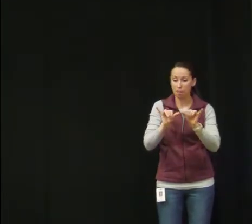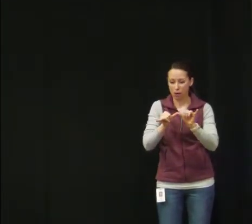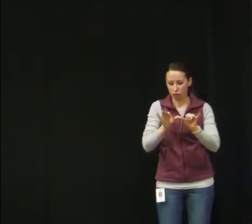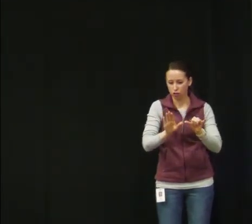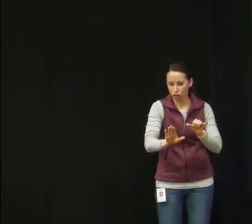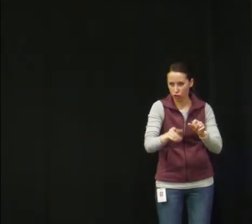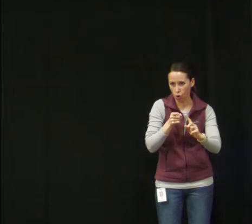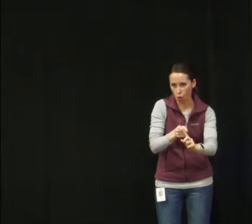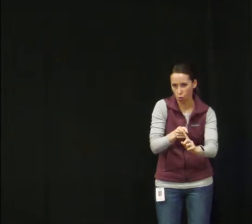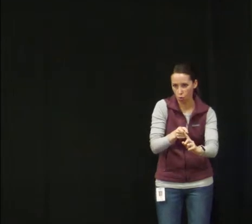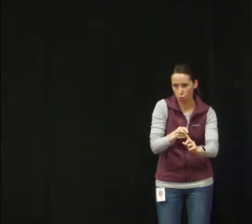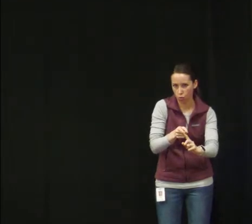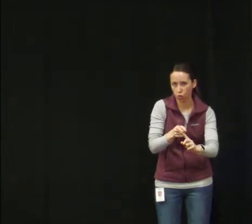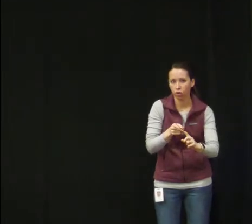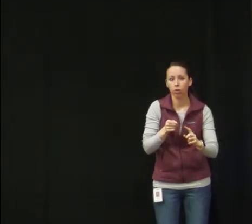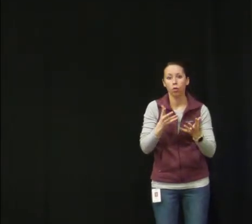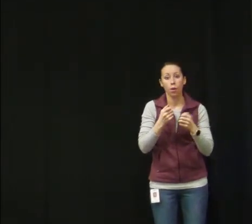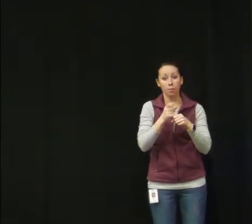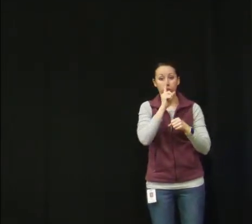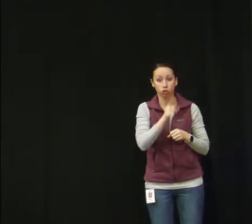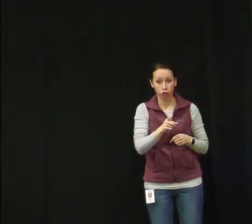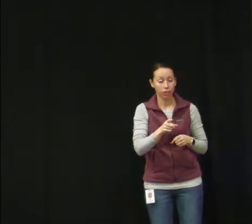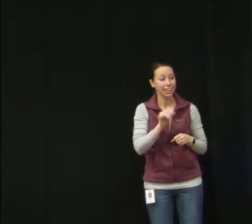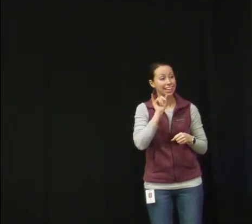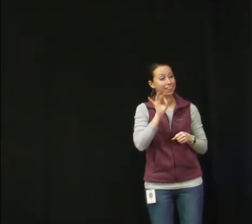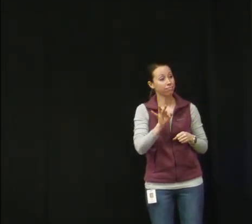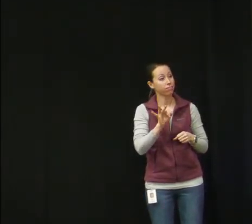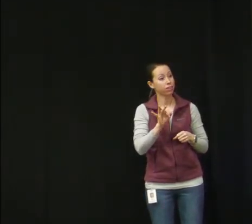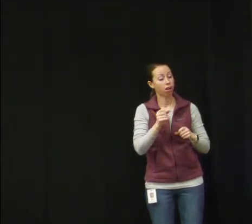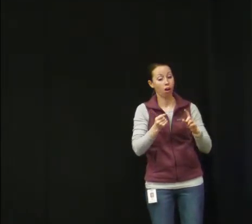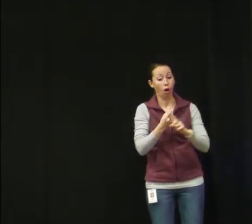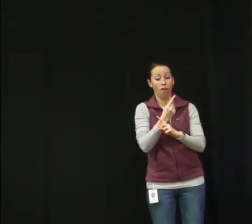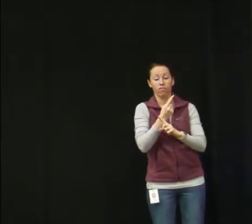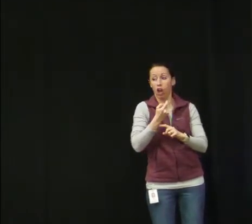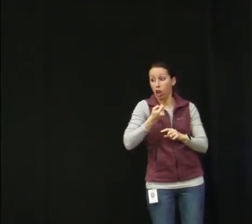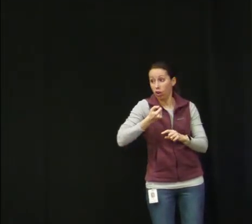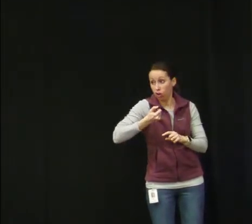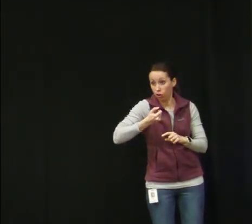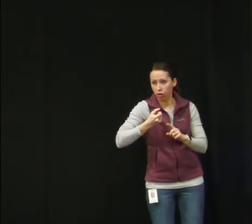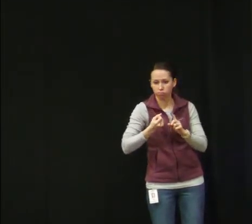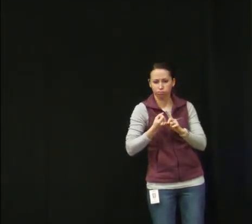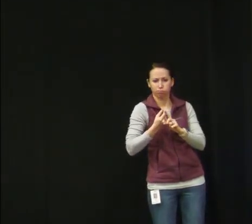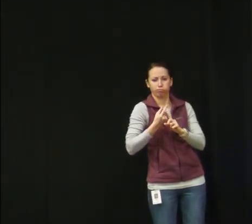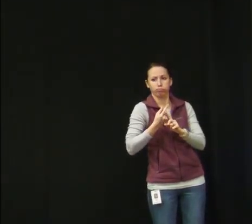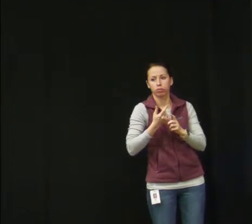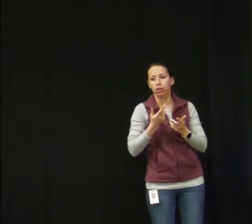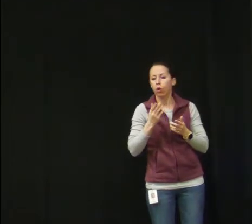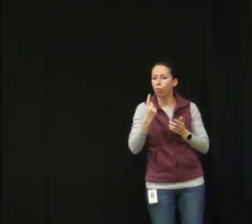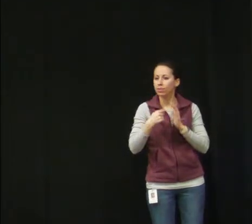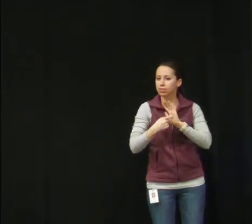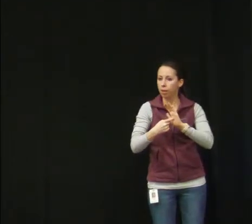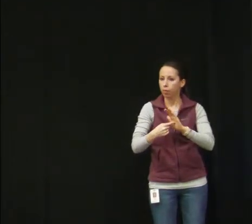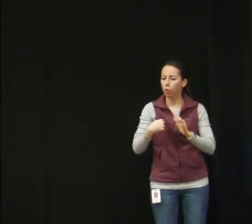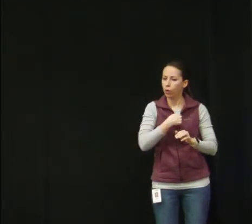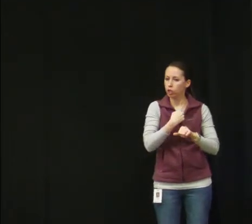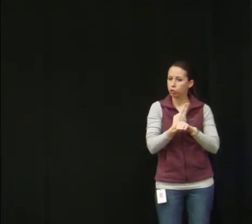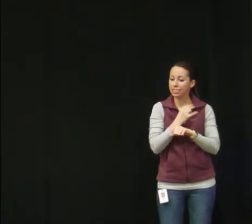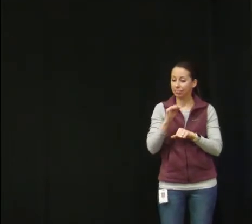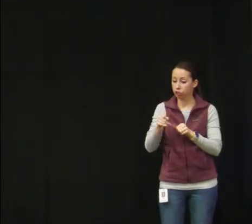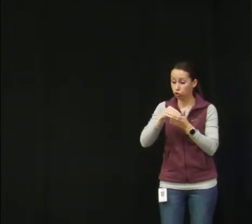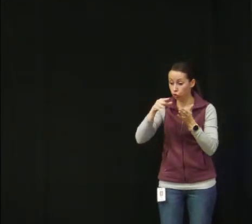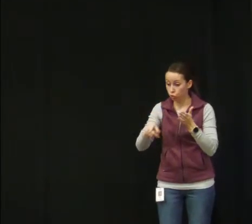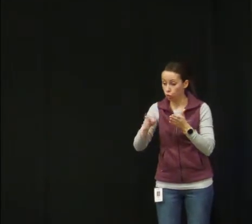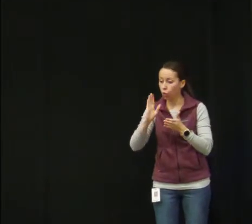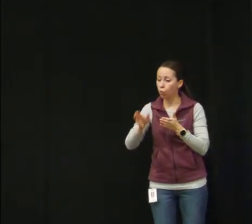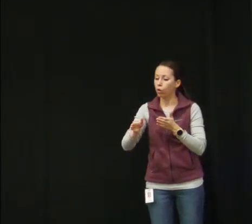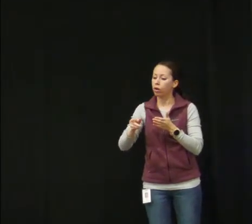that we're writing. So you want to make sure that if it's off a little bit, so an example that we use, if you have a student and they're